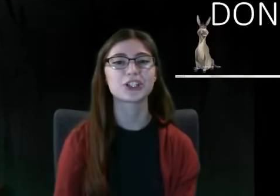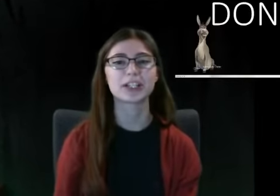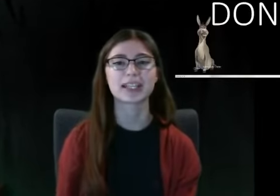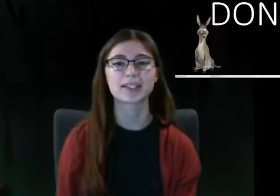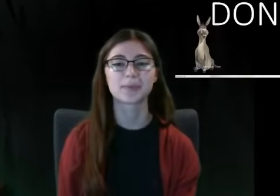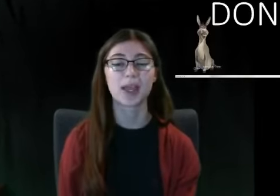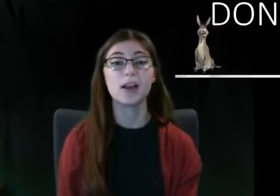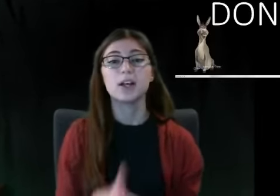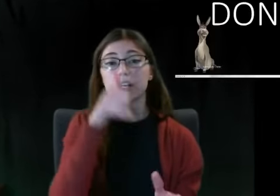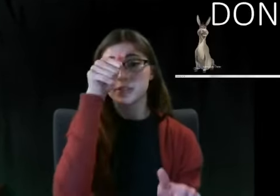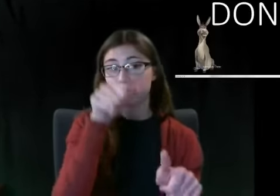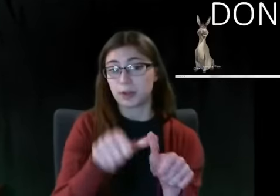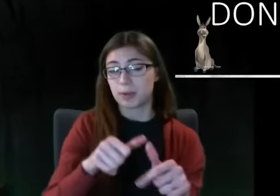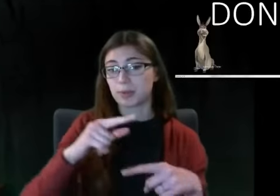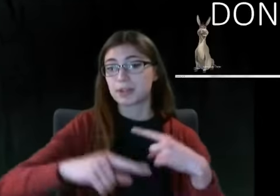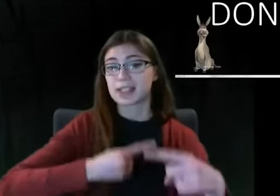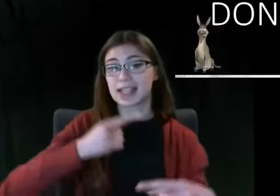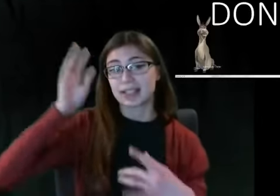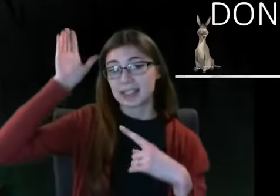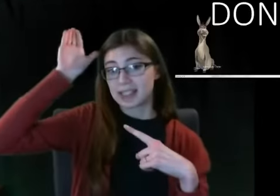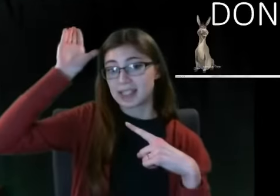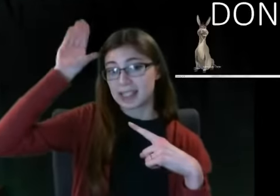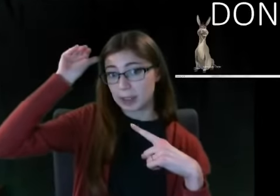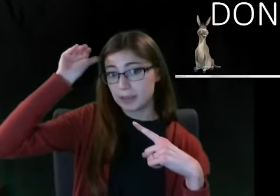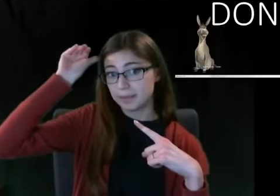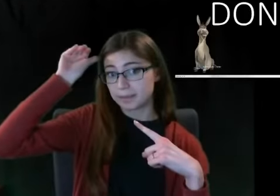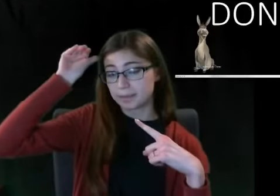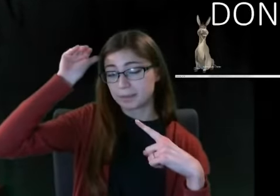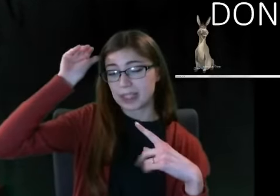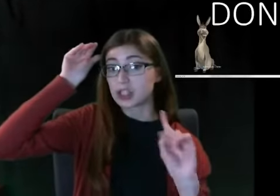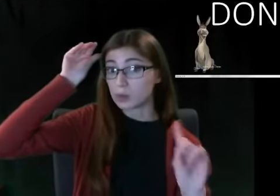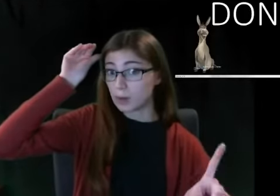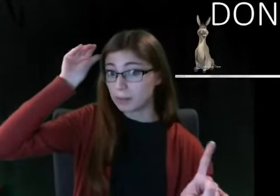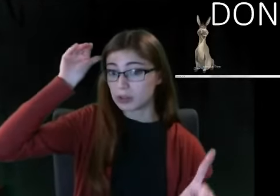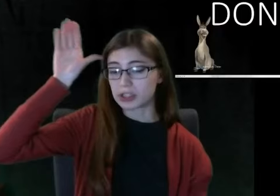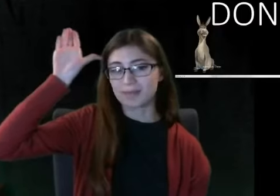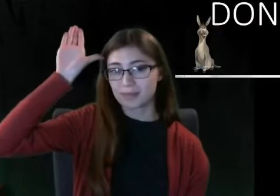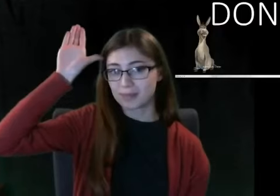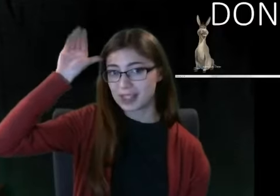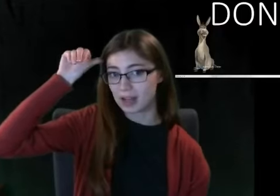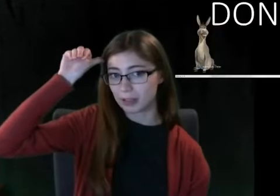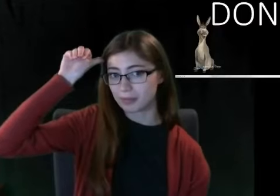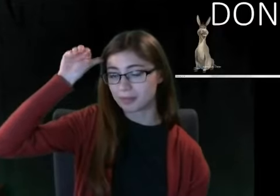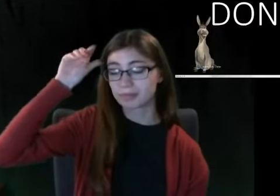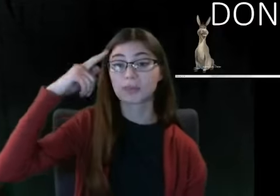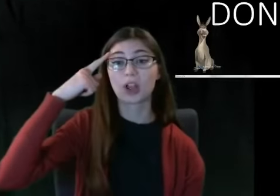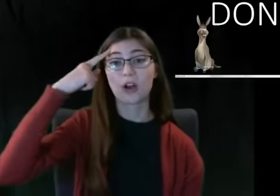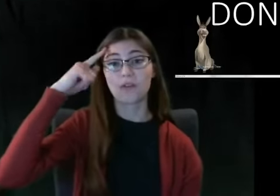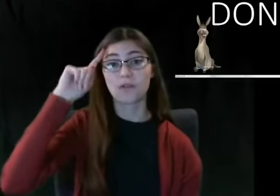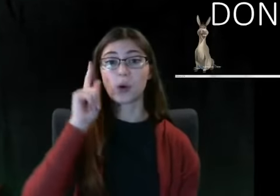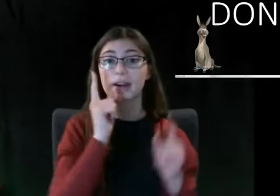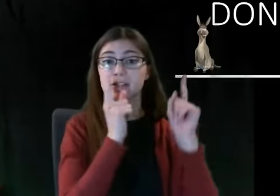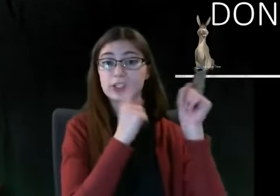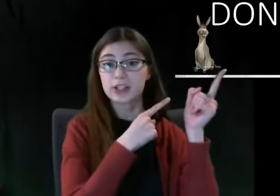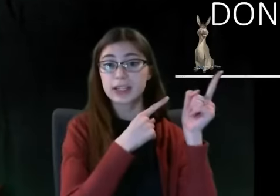Donkey. So if you remember, the sign stubborn is just one motion, stubborn. For donkey,